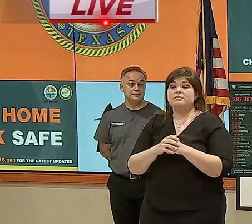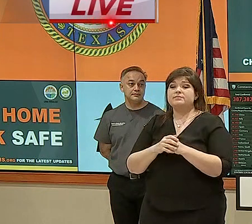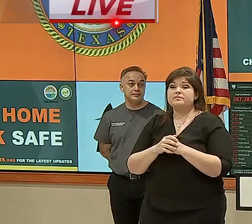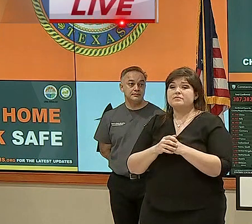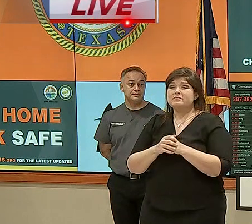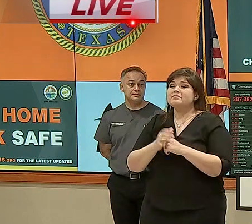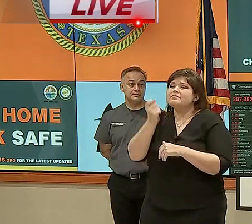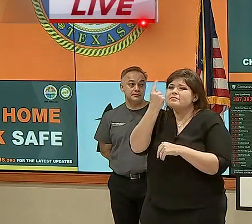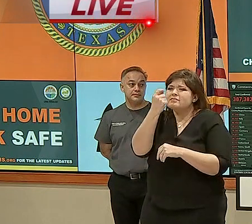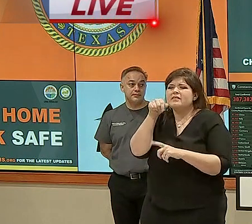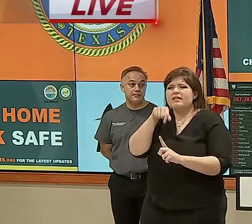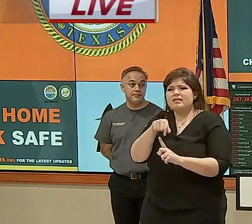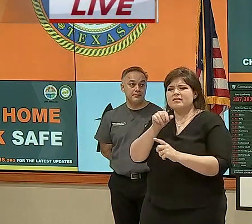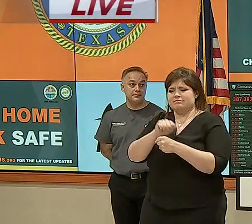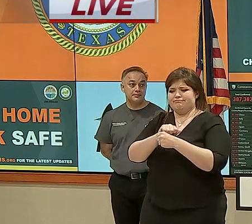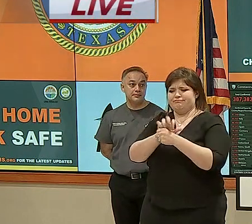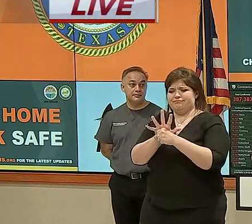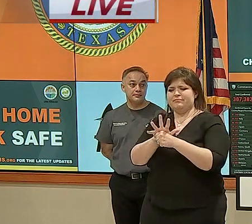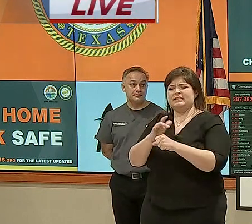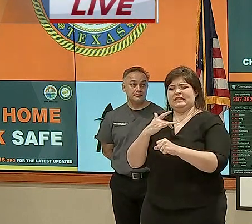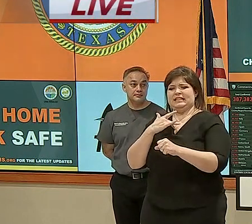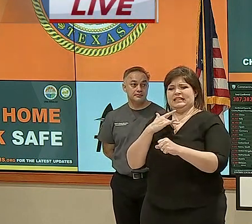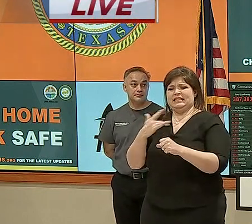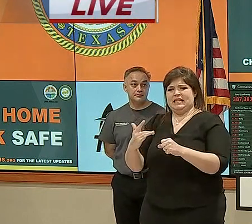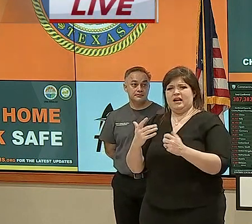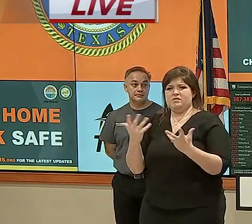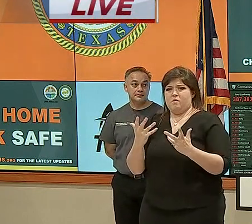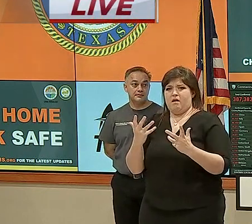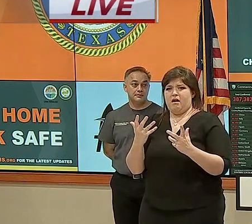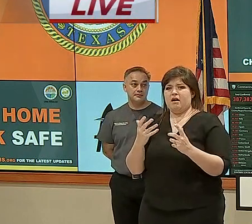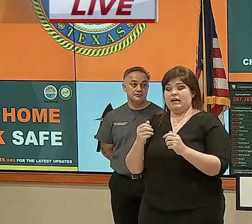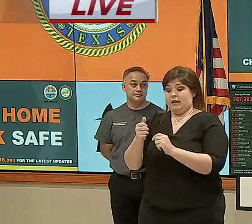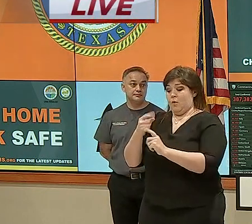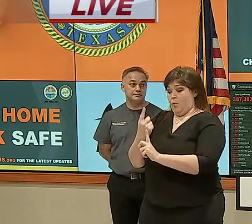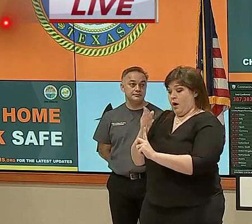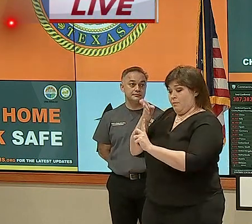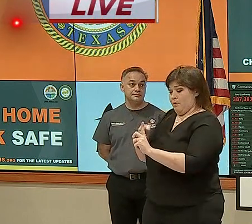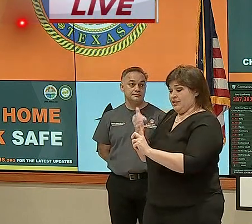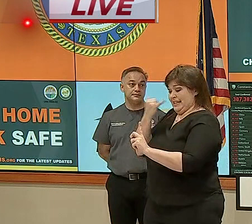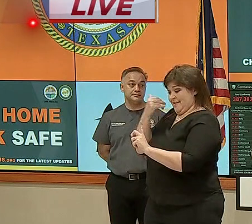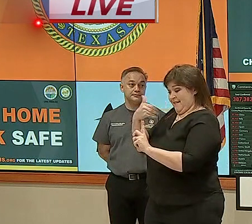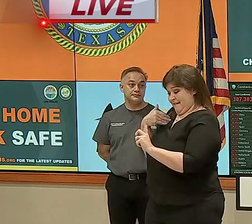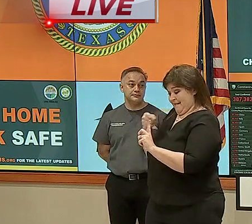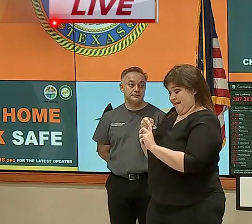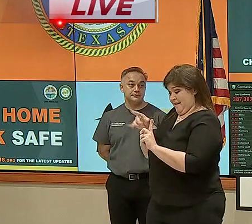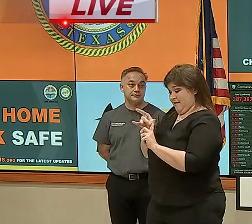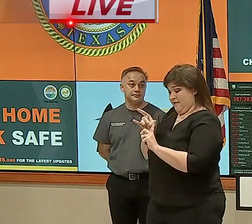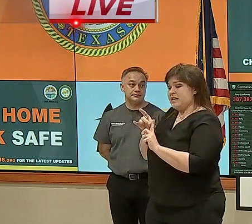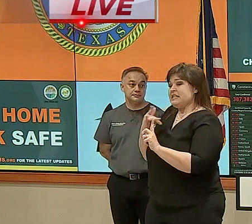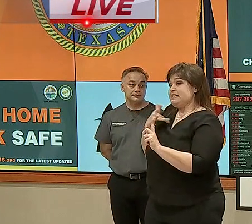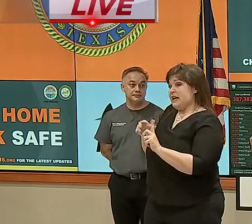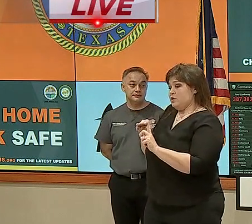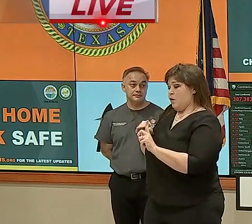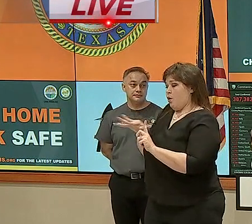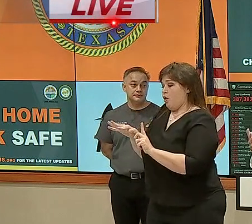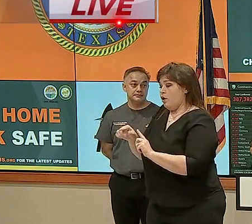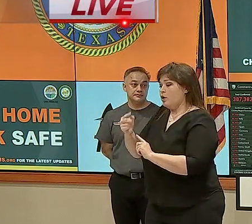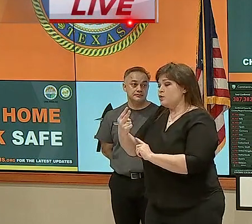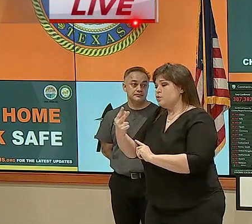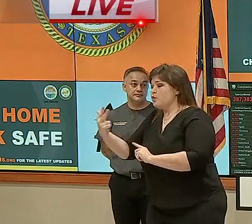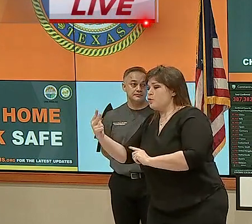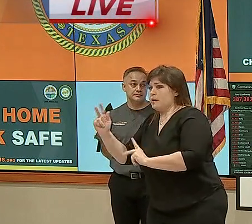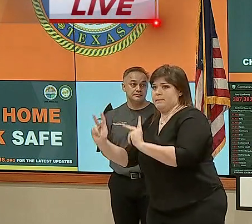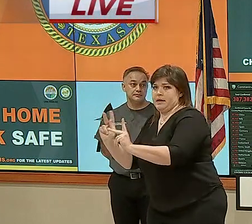the nature of the virus, which spreads to 2 to 3 people from each infected person, which is a pretty large number in the book